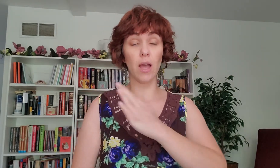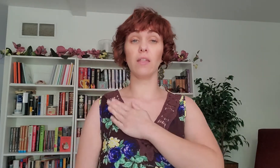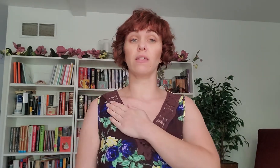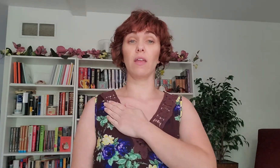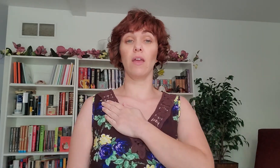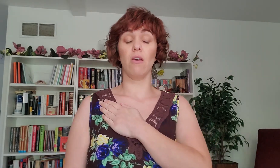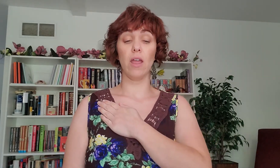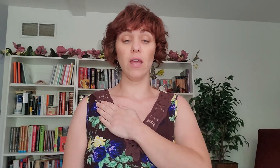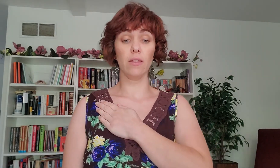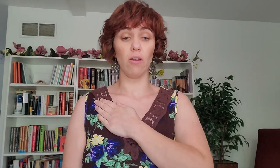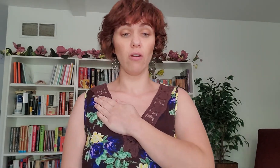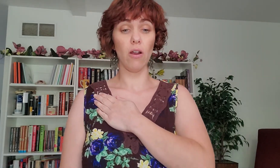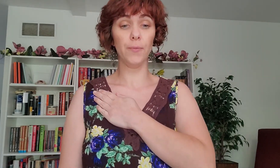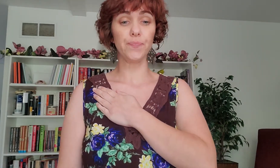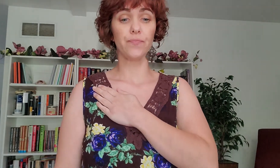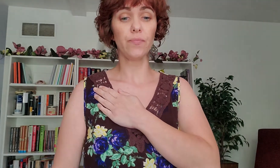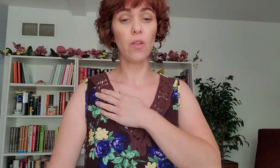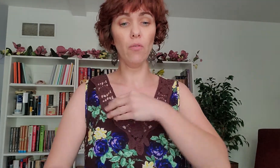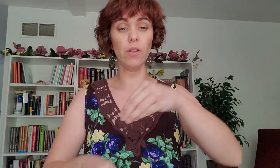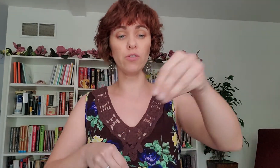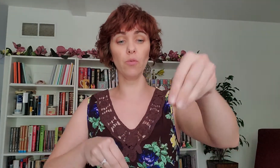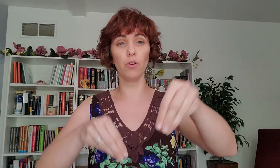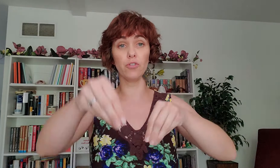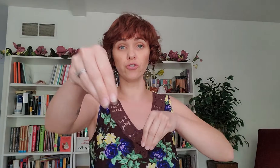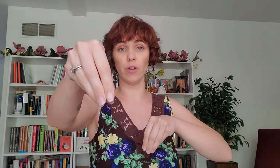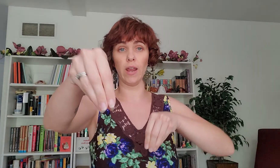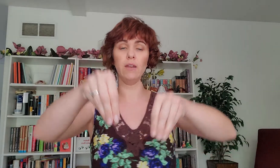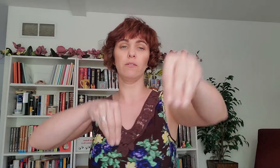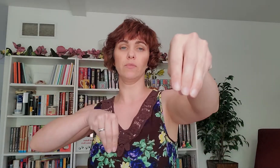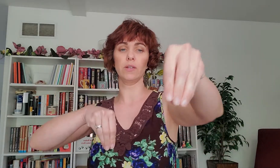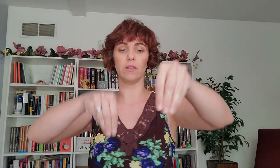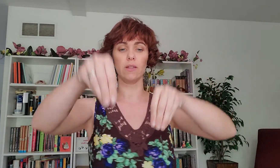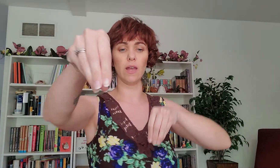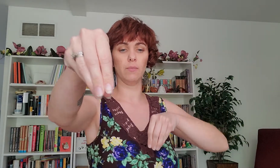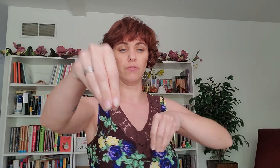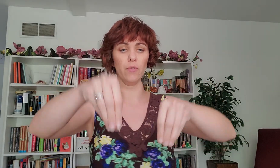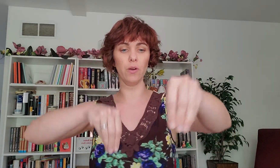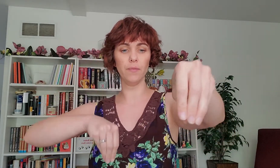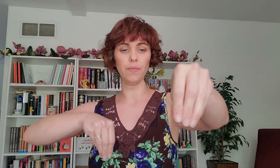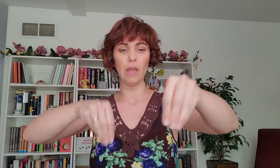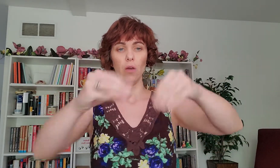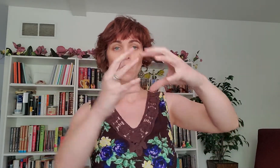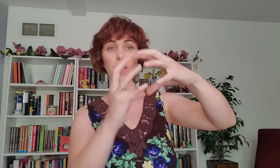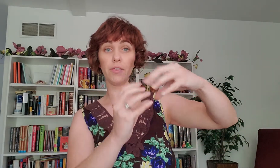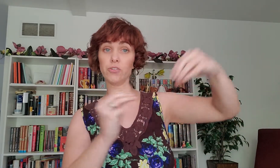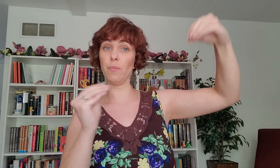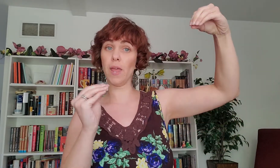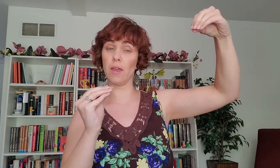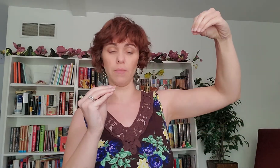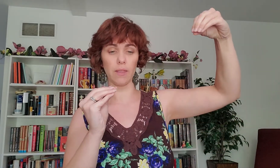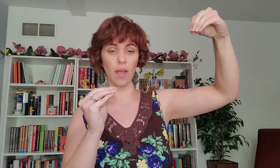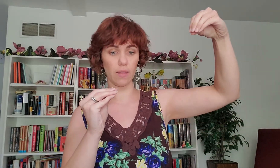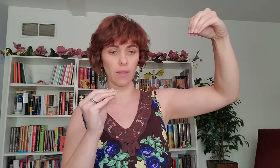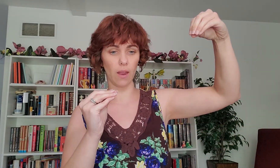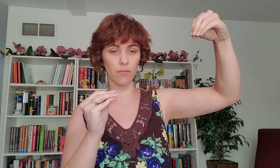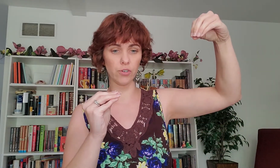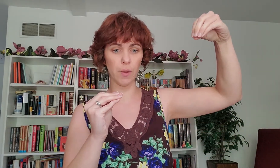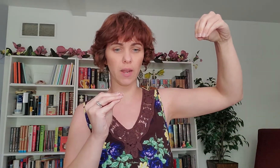U.S., again, our hands on our heart, restores trade. We did the sign before. With Japan, make that sign for Japan